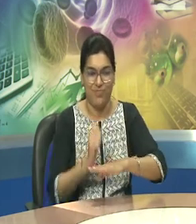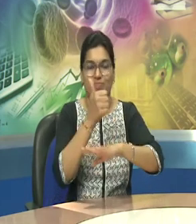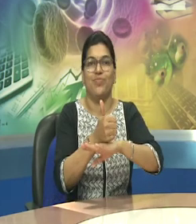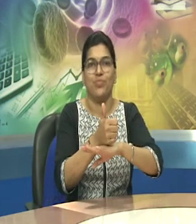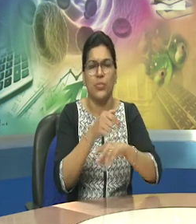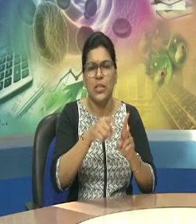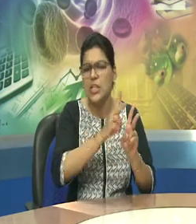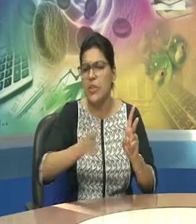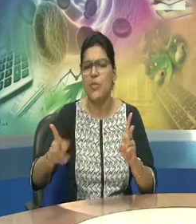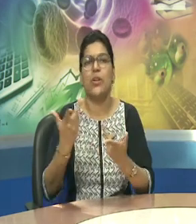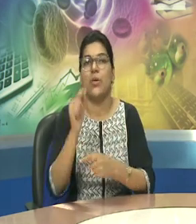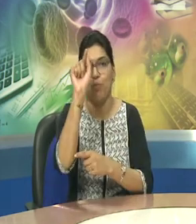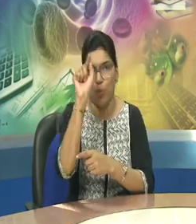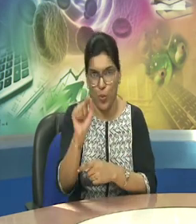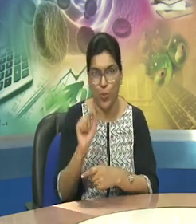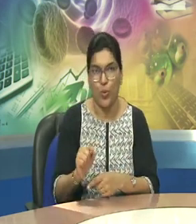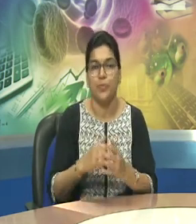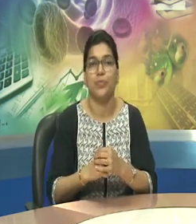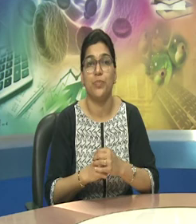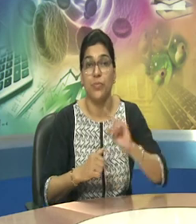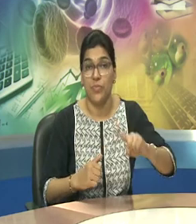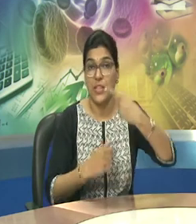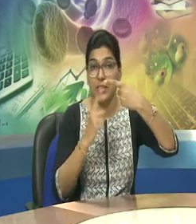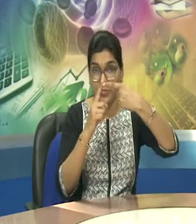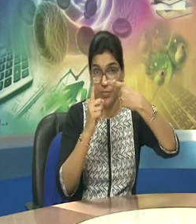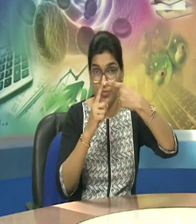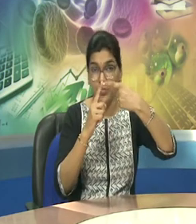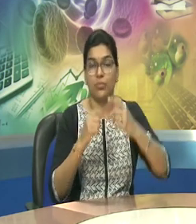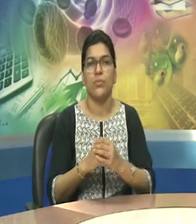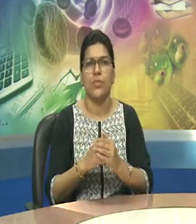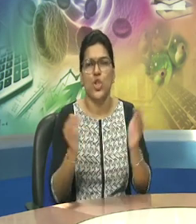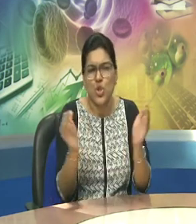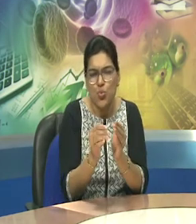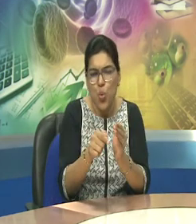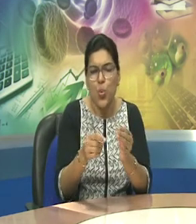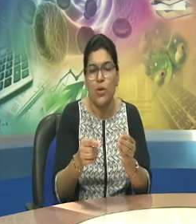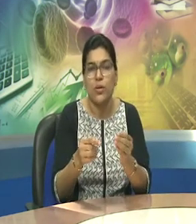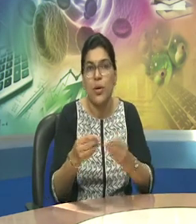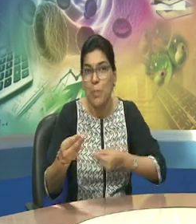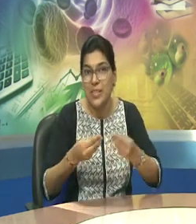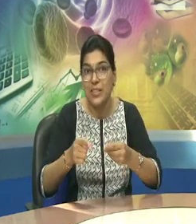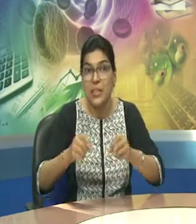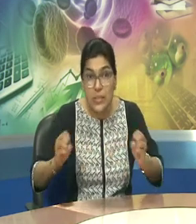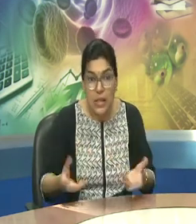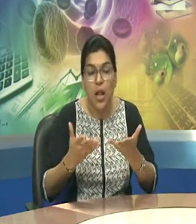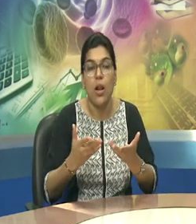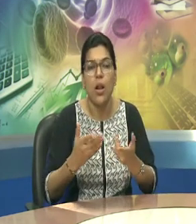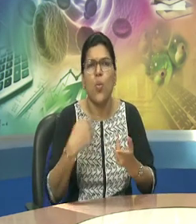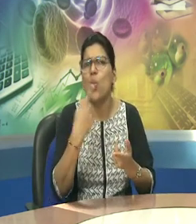Setting up of a small business enterprise. First,